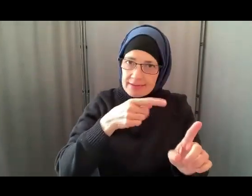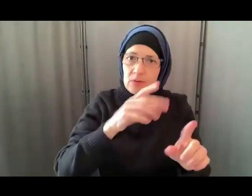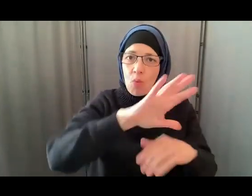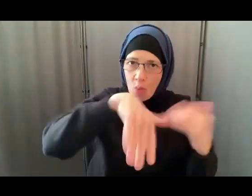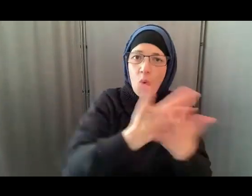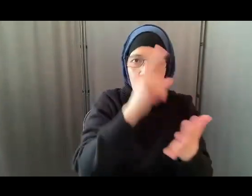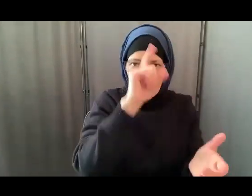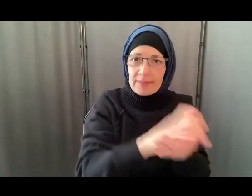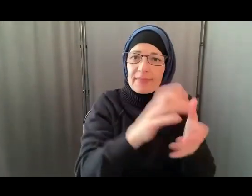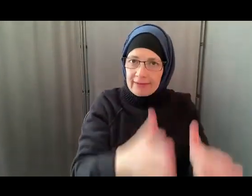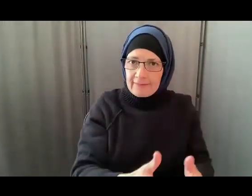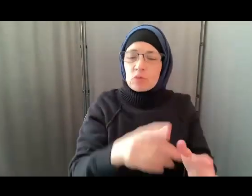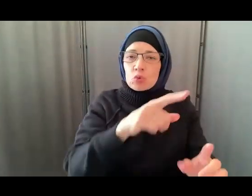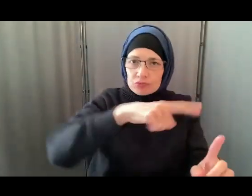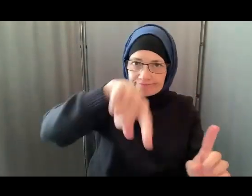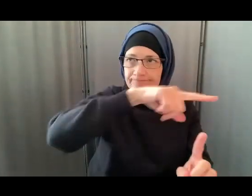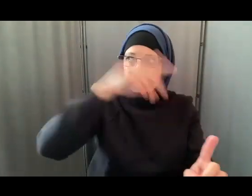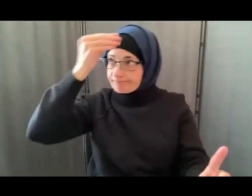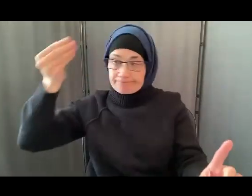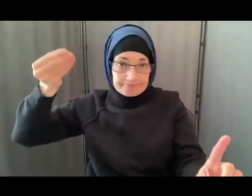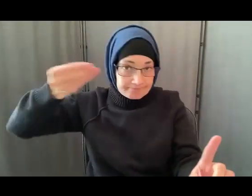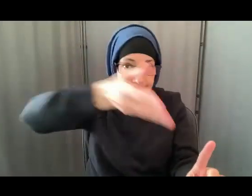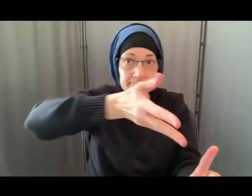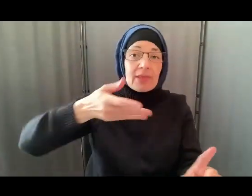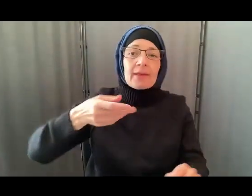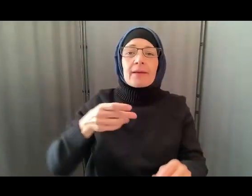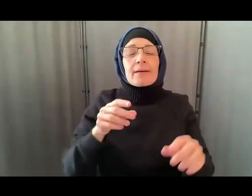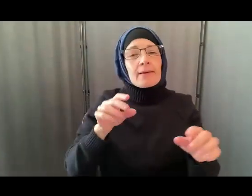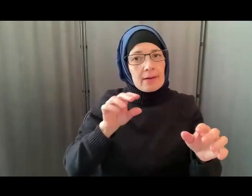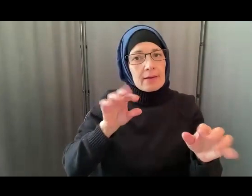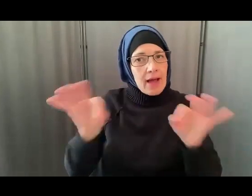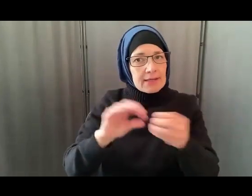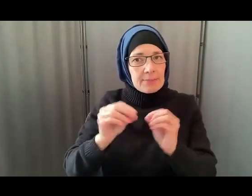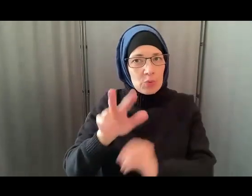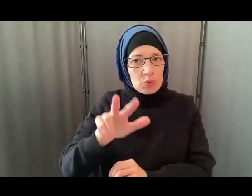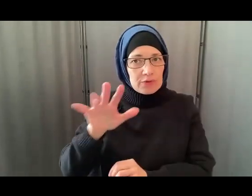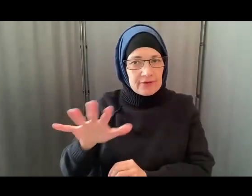ayah 35, do not weaken, do not